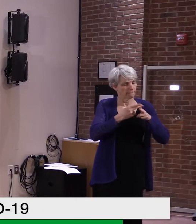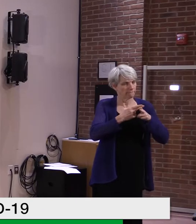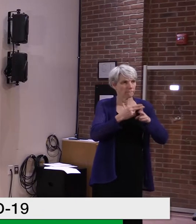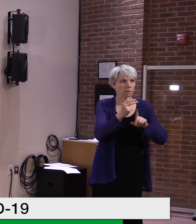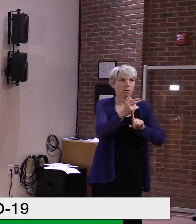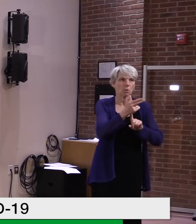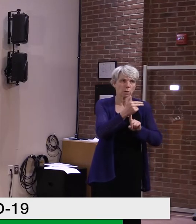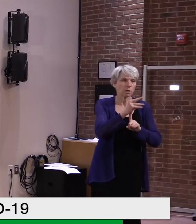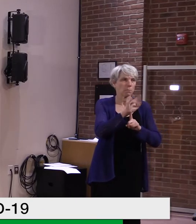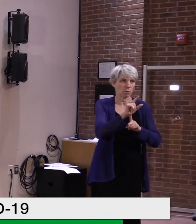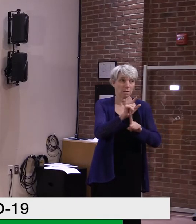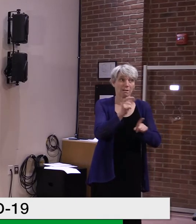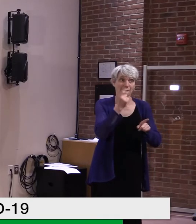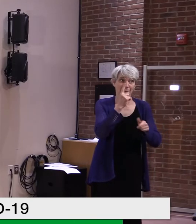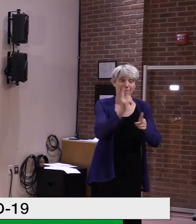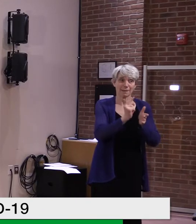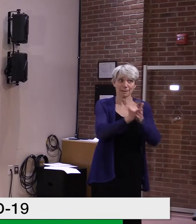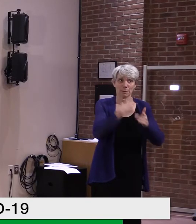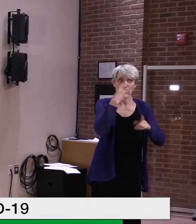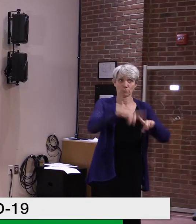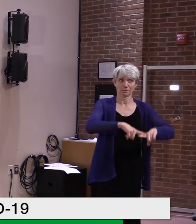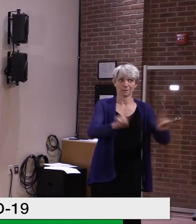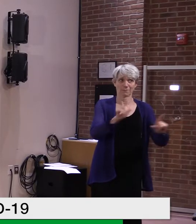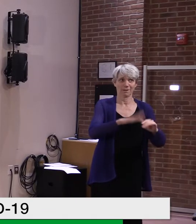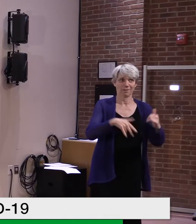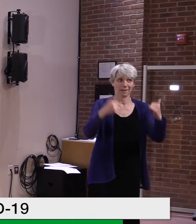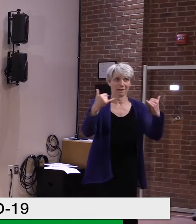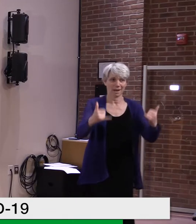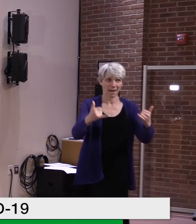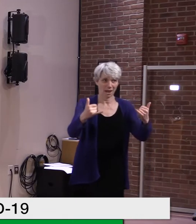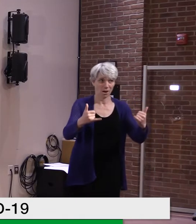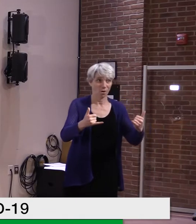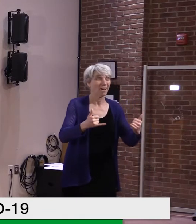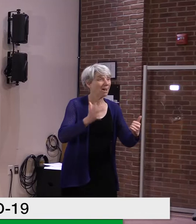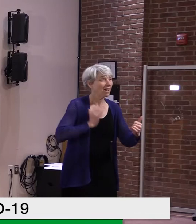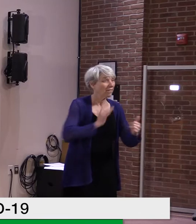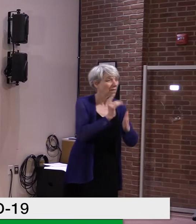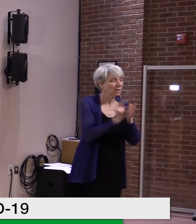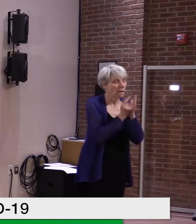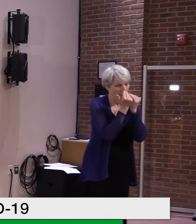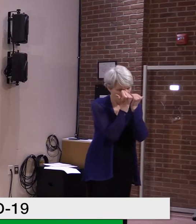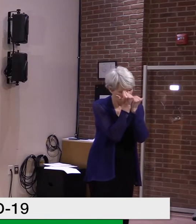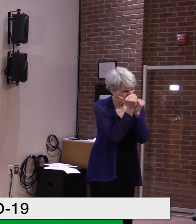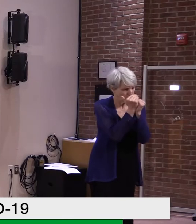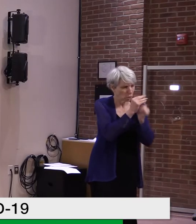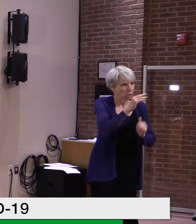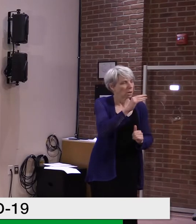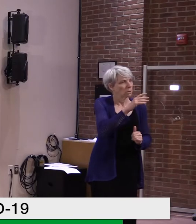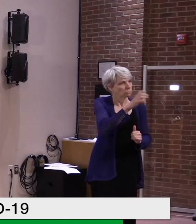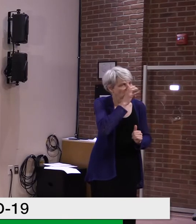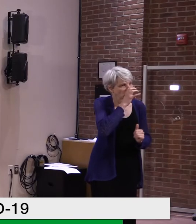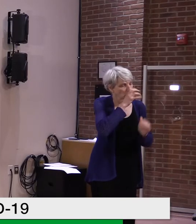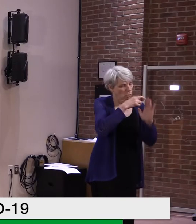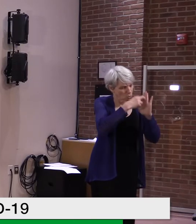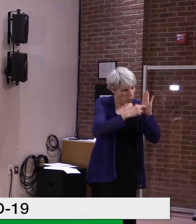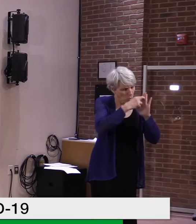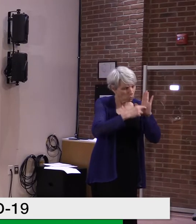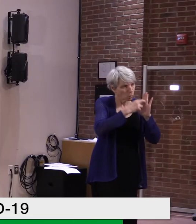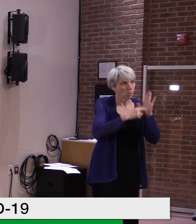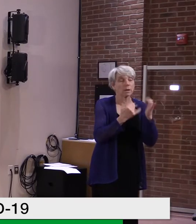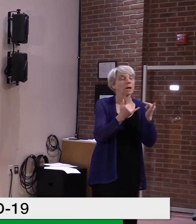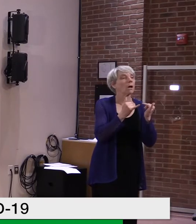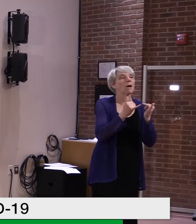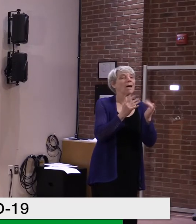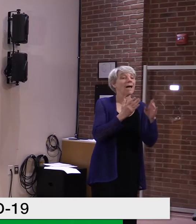When the pandemic hit, we decided to lift all eligibility requirements and open it up to